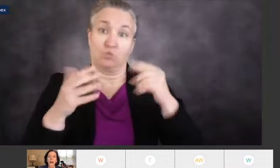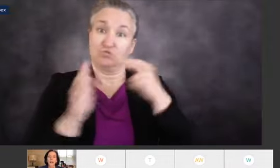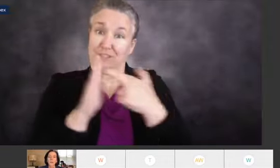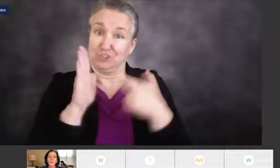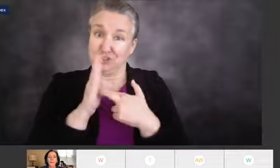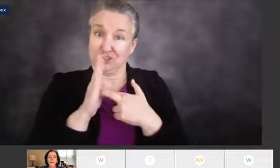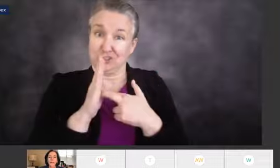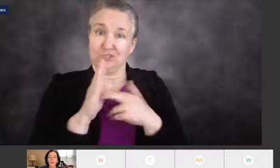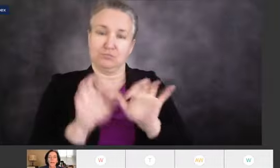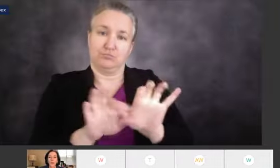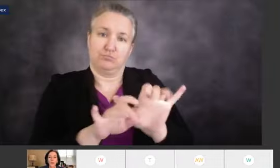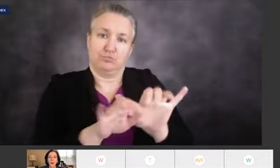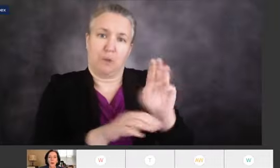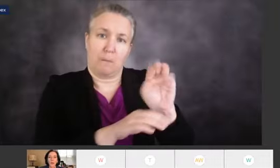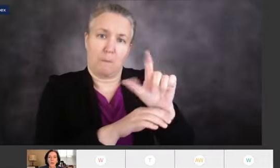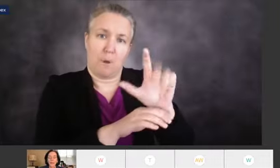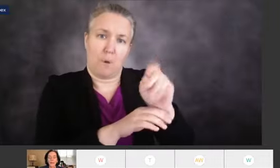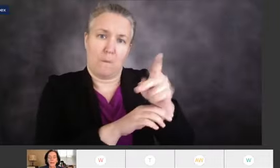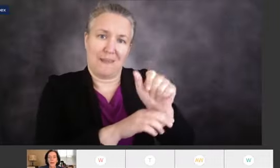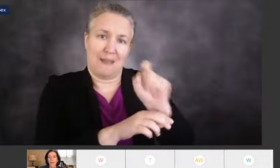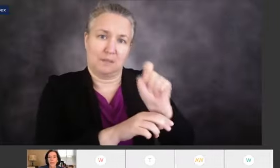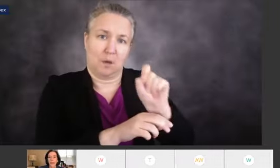to